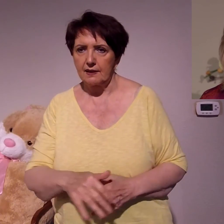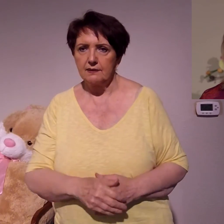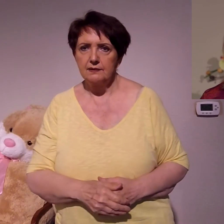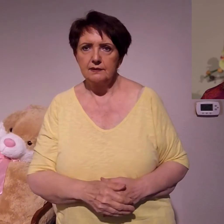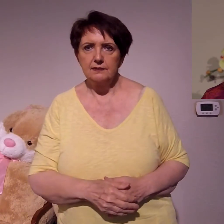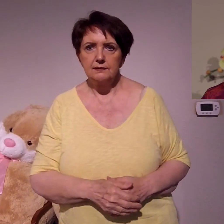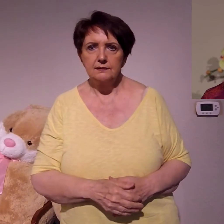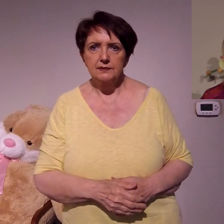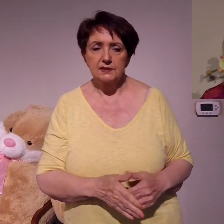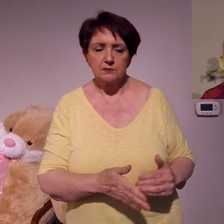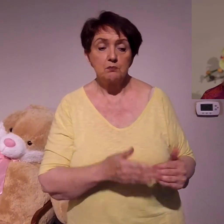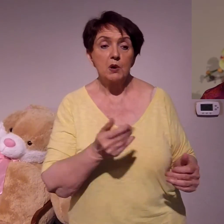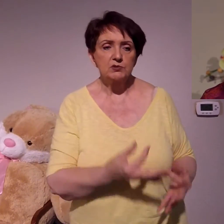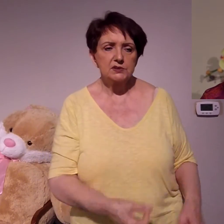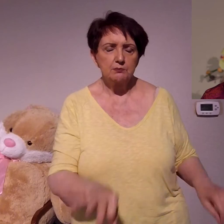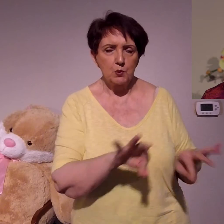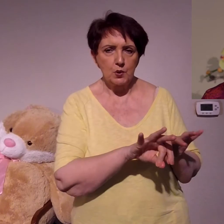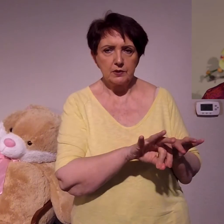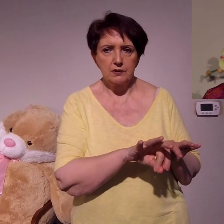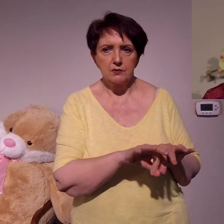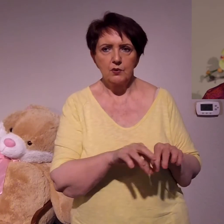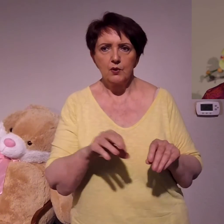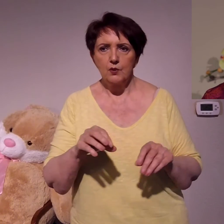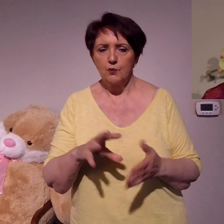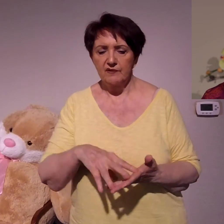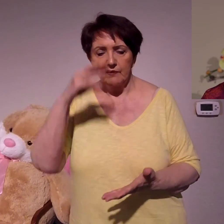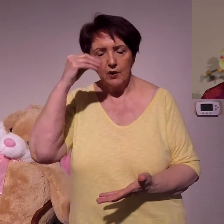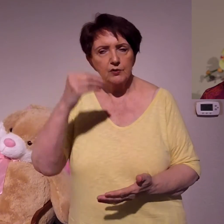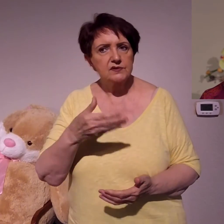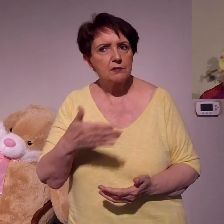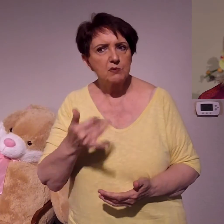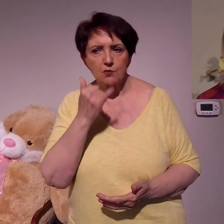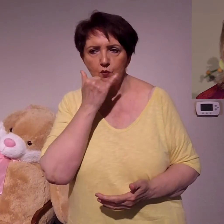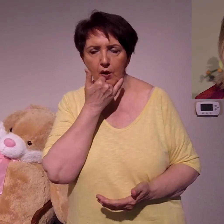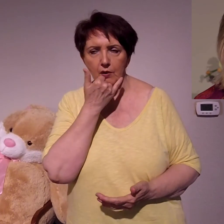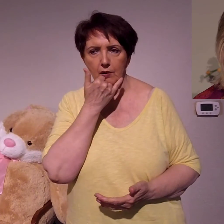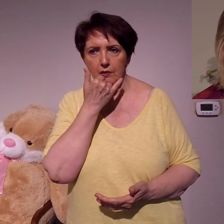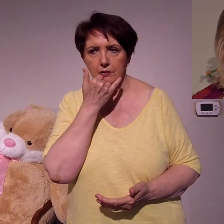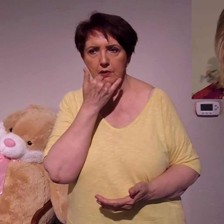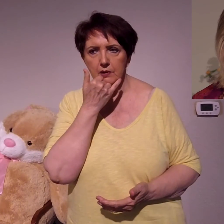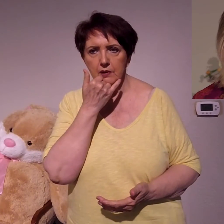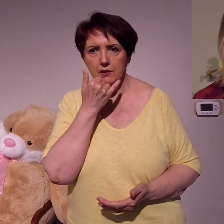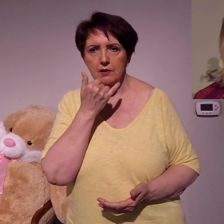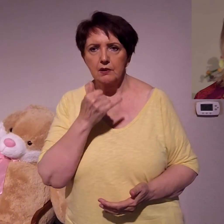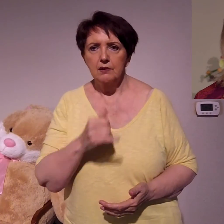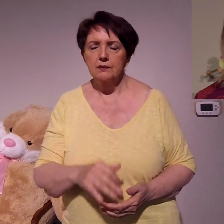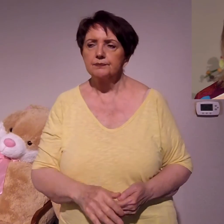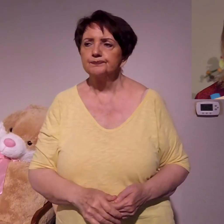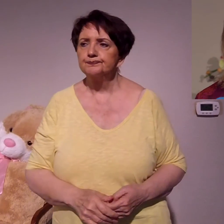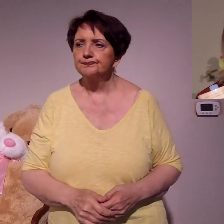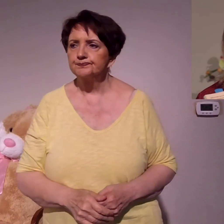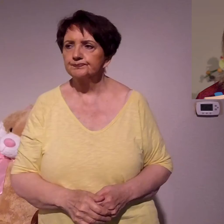better. That goes way beyond, let's have kids, that'll fix the relationship. Right. Don't do that.